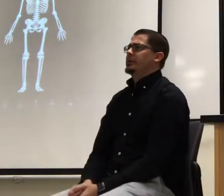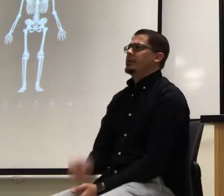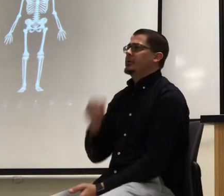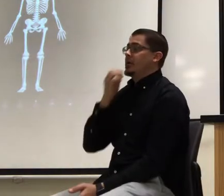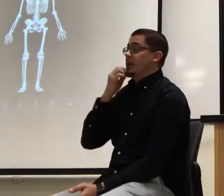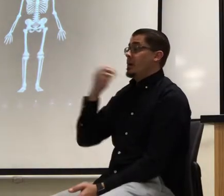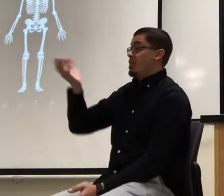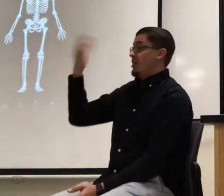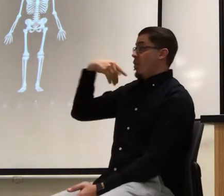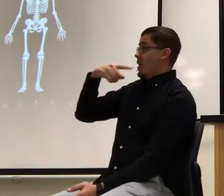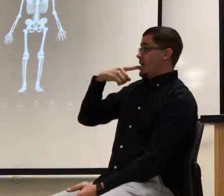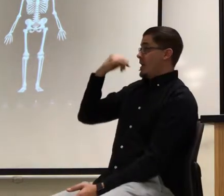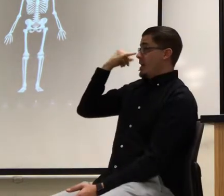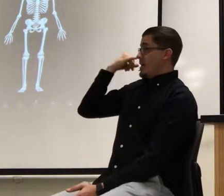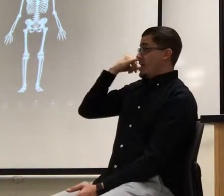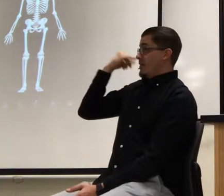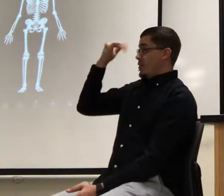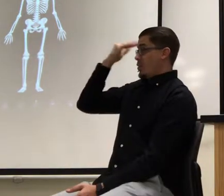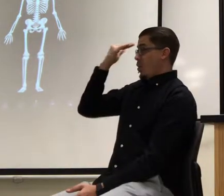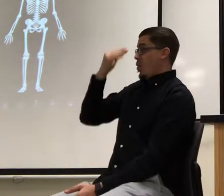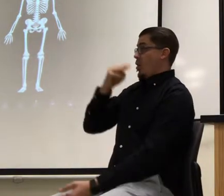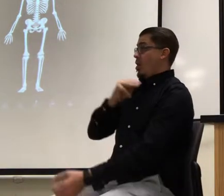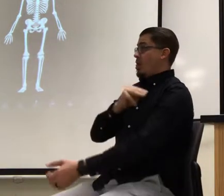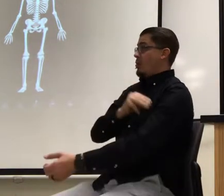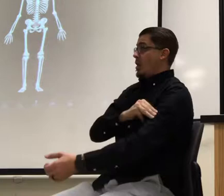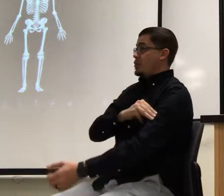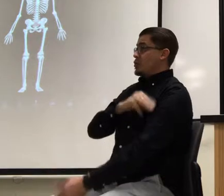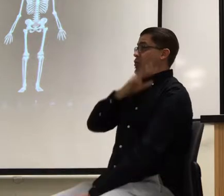Before I said, if you know the muscle's